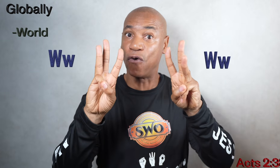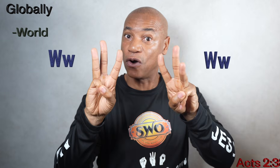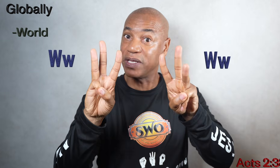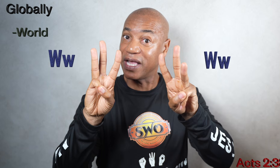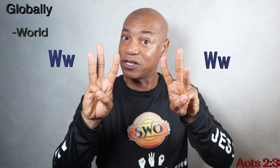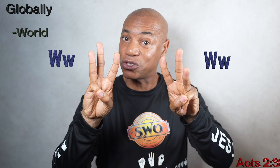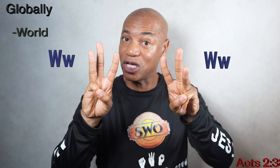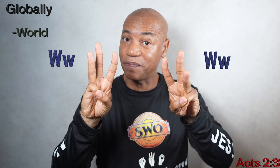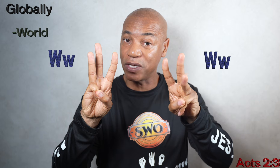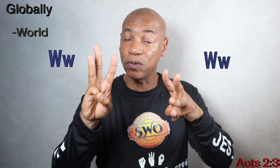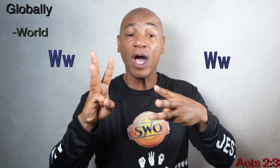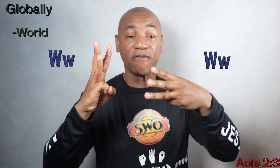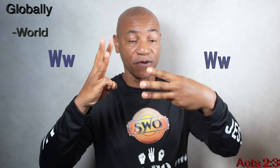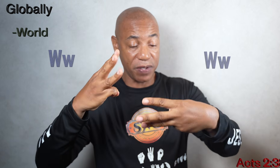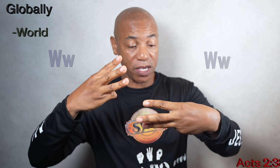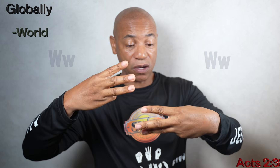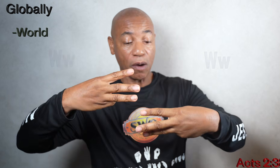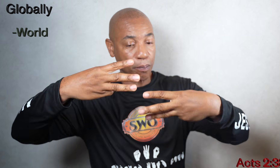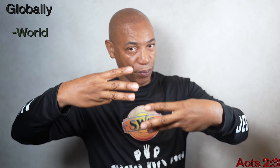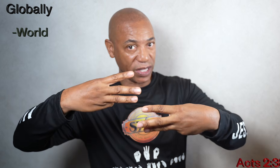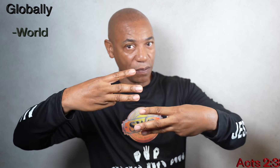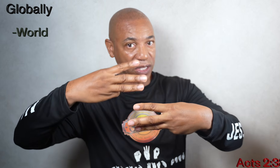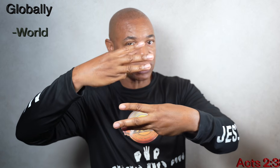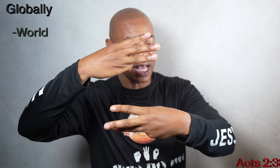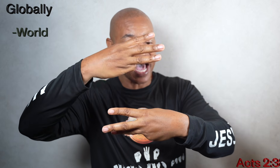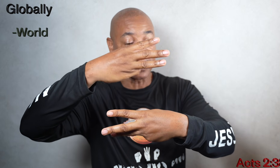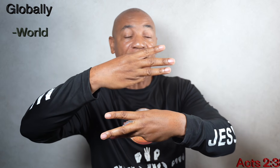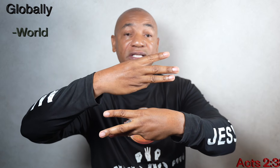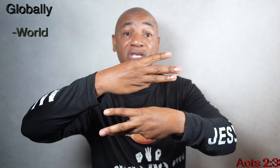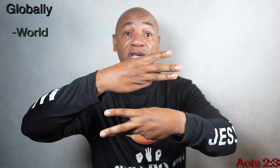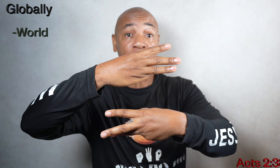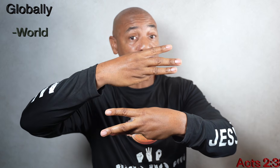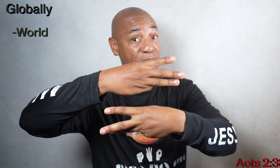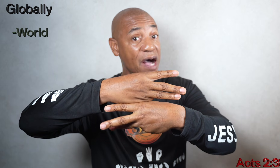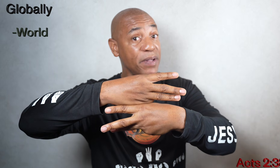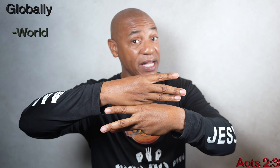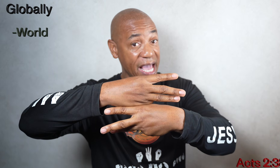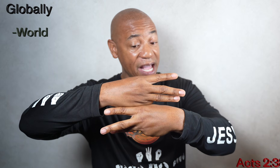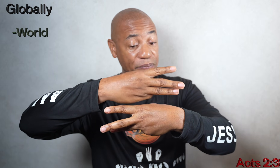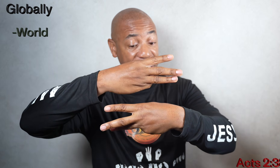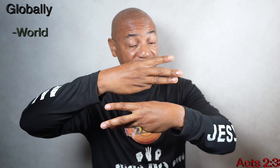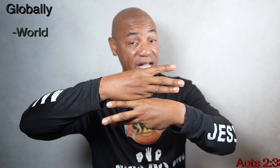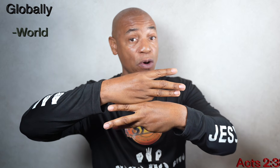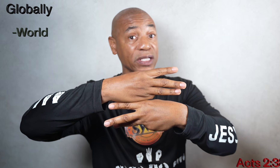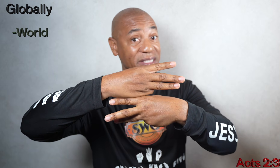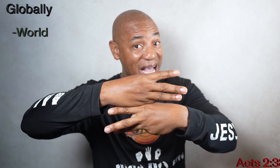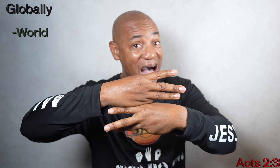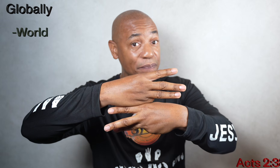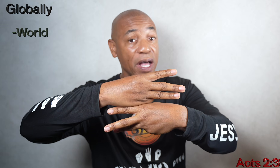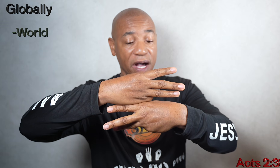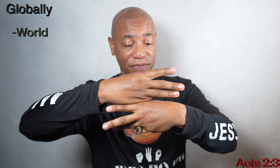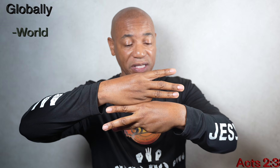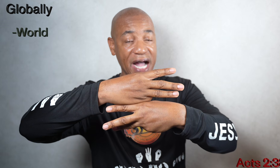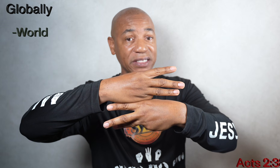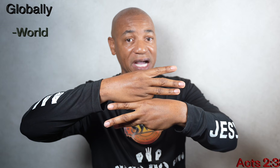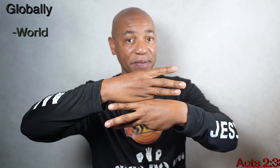form the letters W. From here, bring them on the side, take your dominant hand, place that on top of the non-dominant